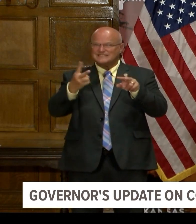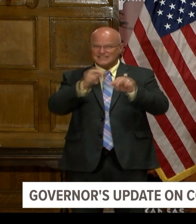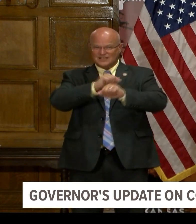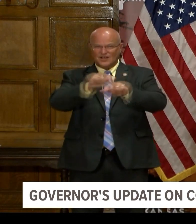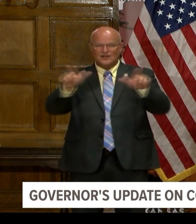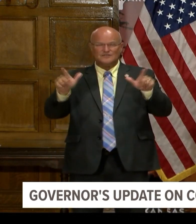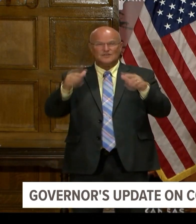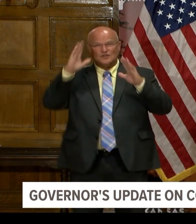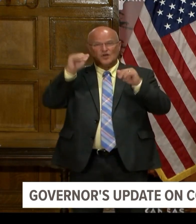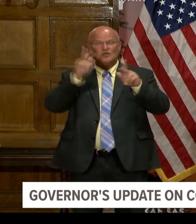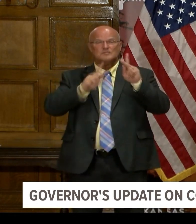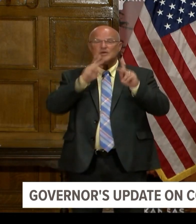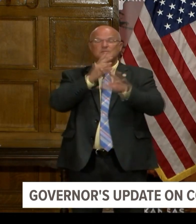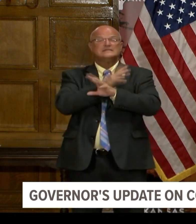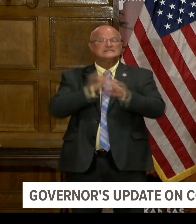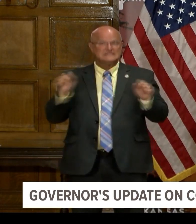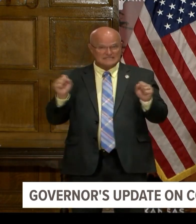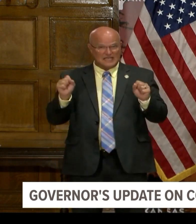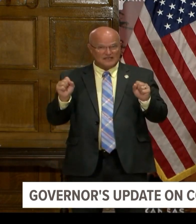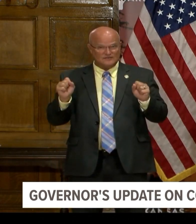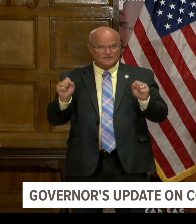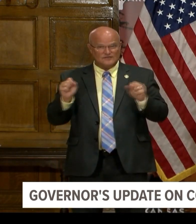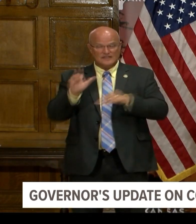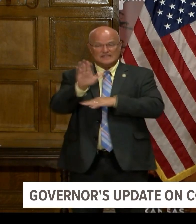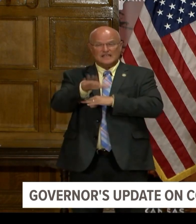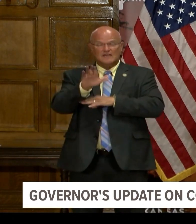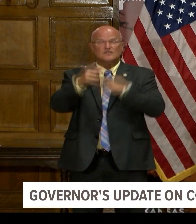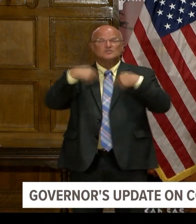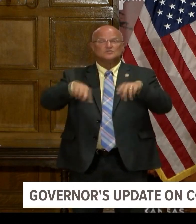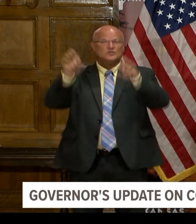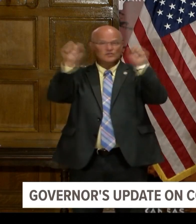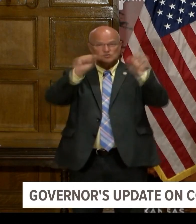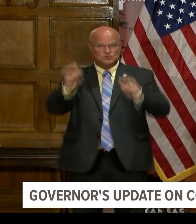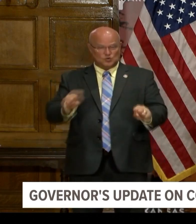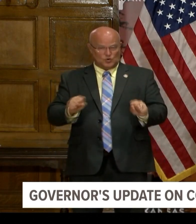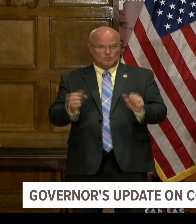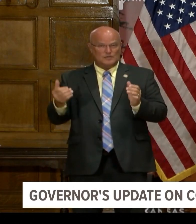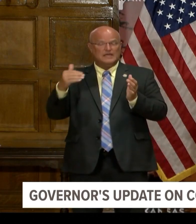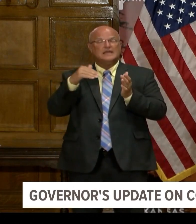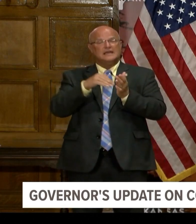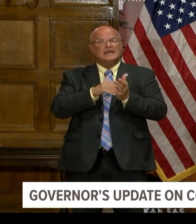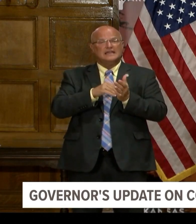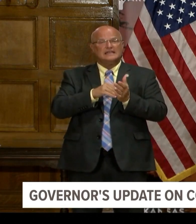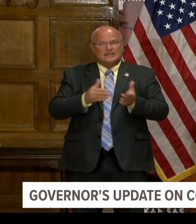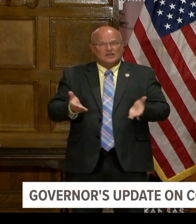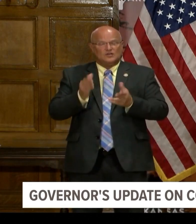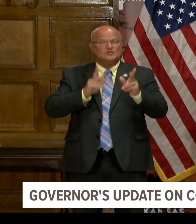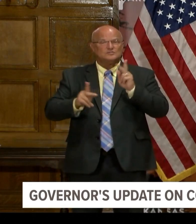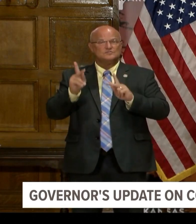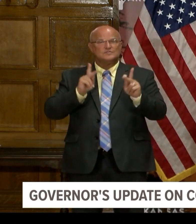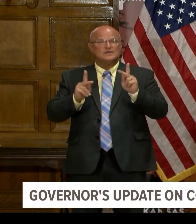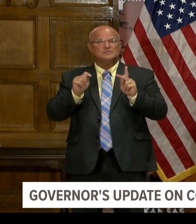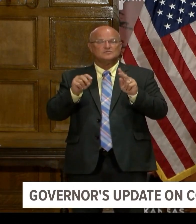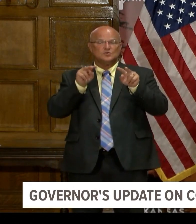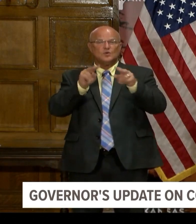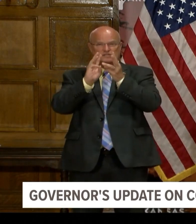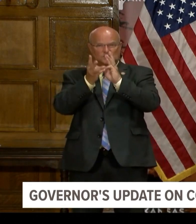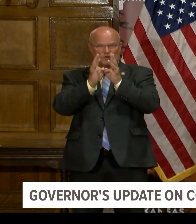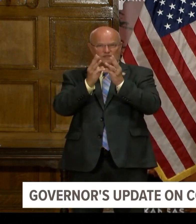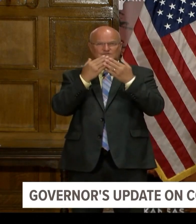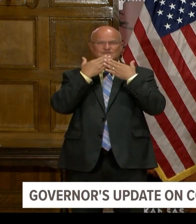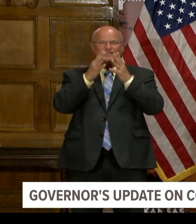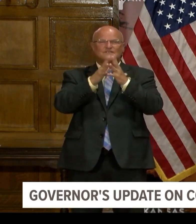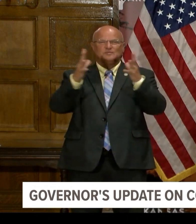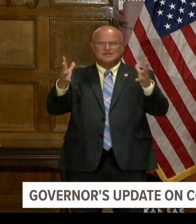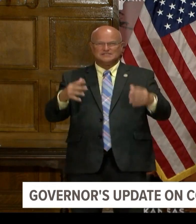hopefully everybody will be safe this afternoon during this storm. And again, I encourage everybody to watch the weather. Thank you very